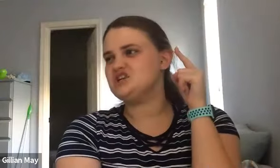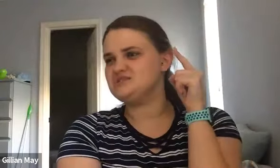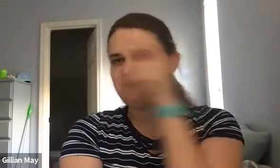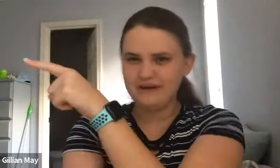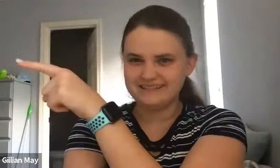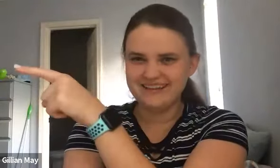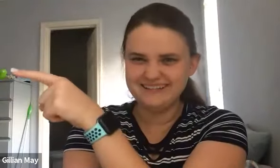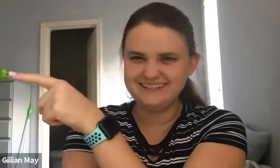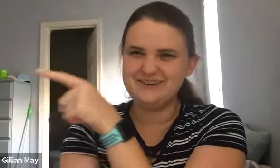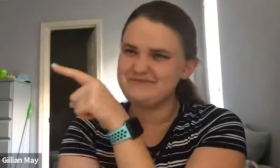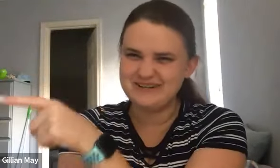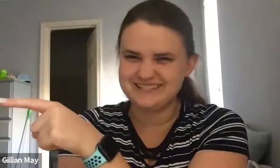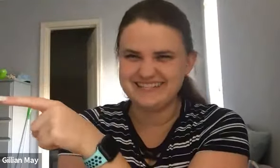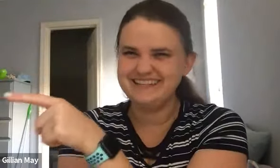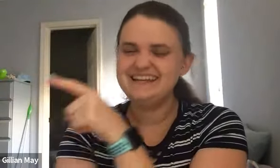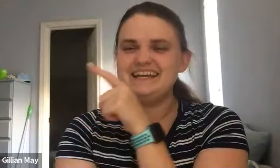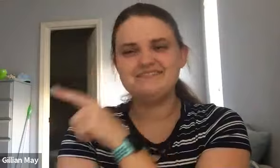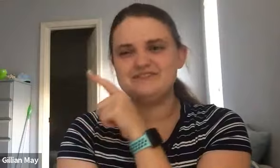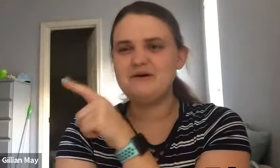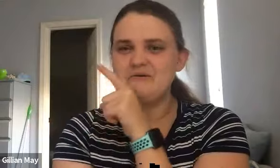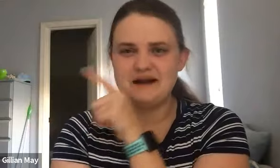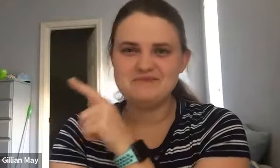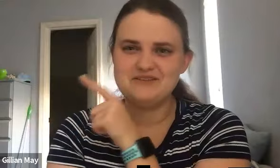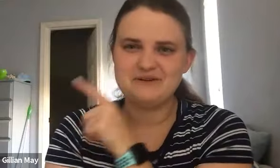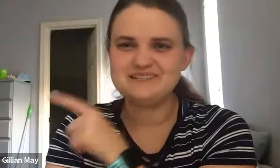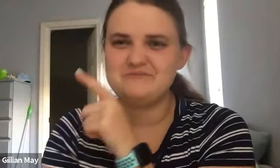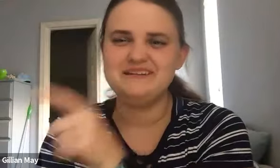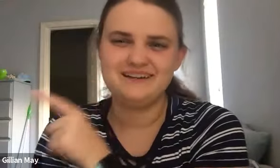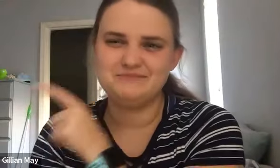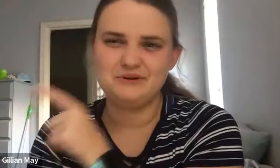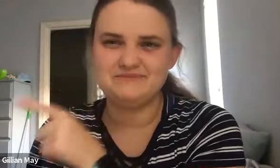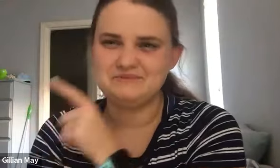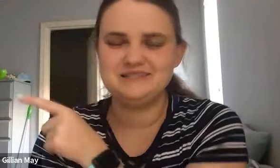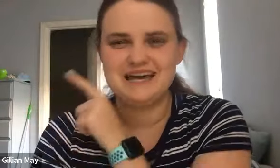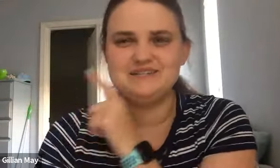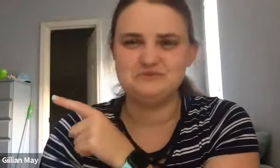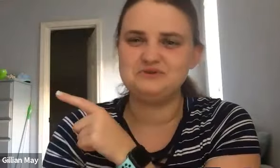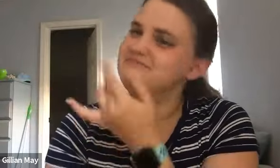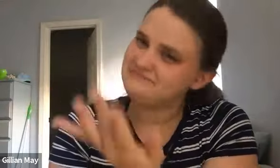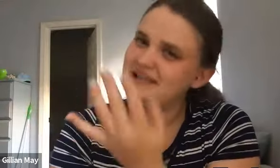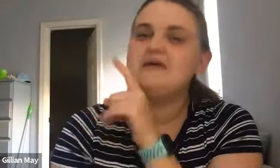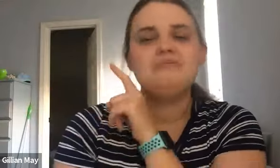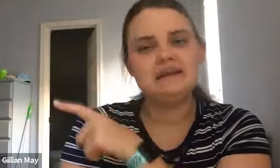just point to a person, even though my mother always taught me not to point at people because that is rude. But now